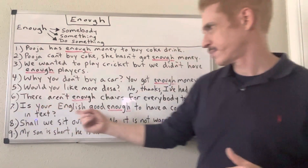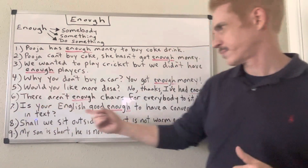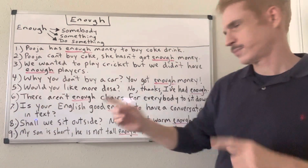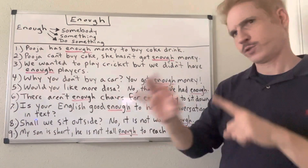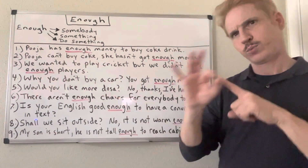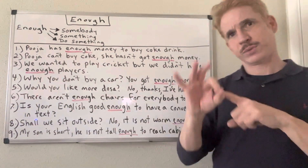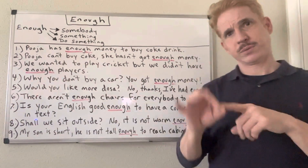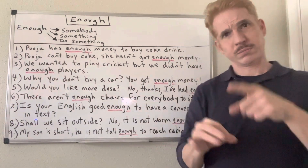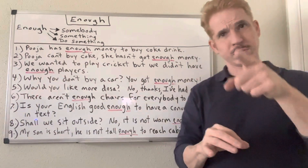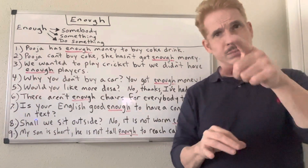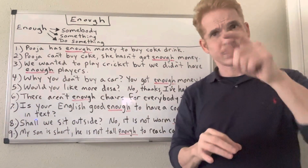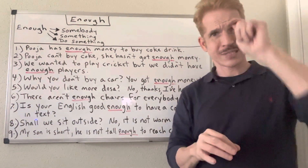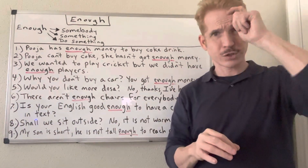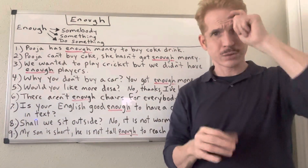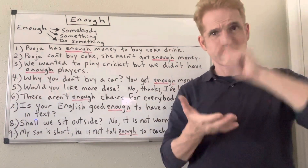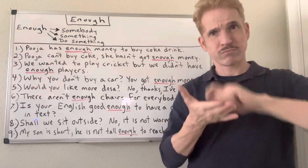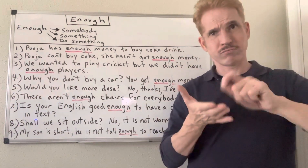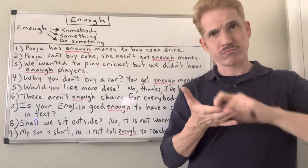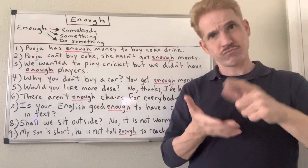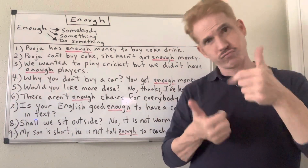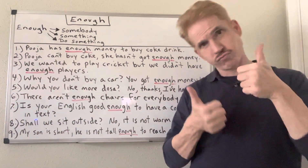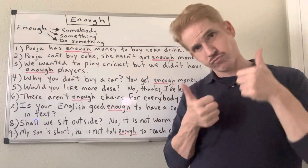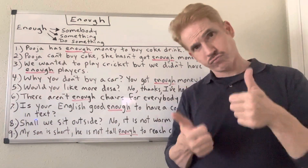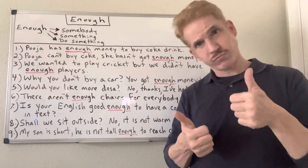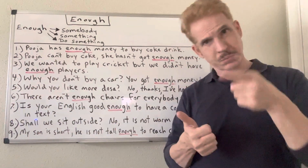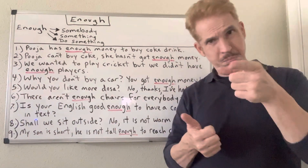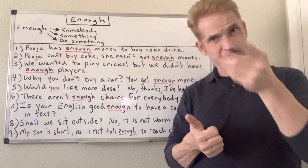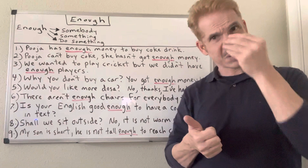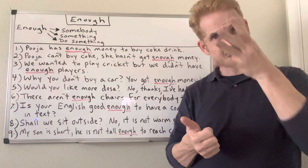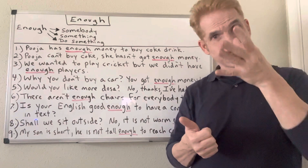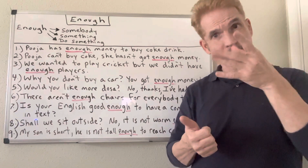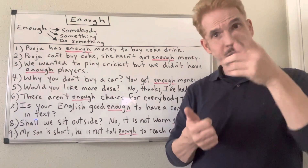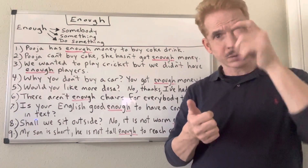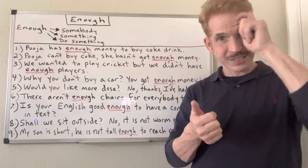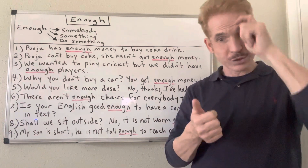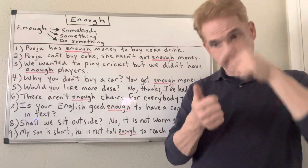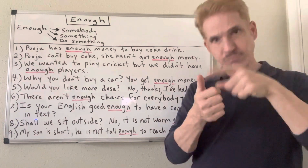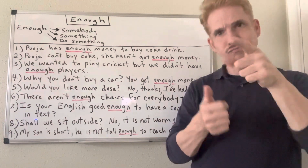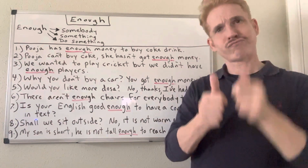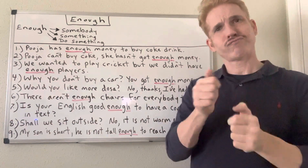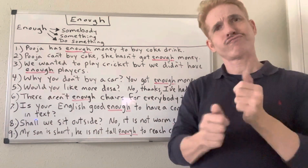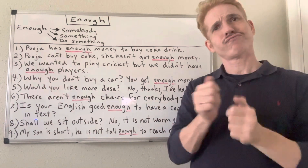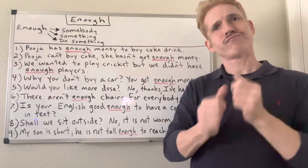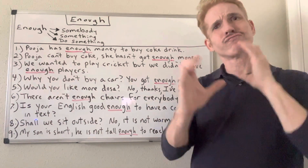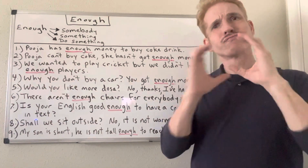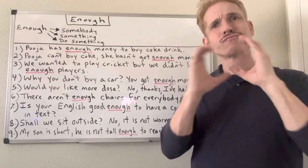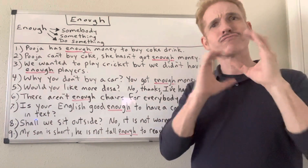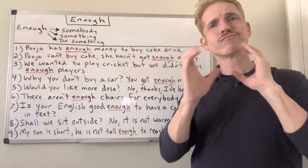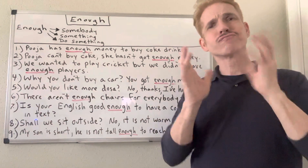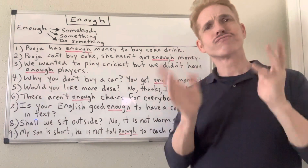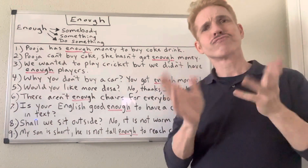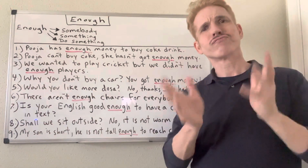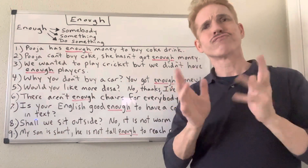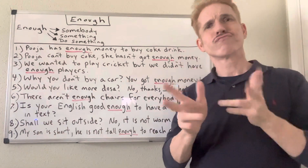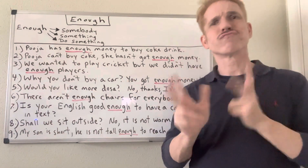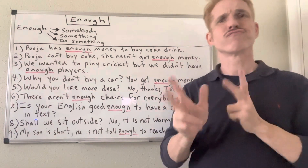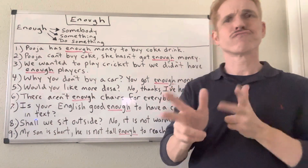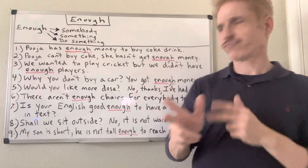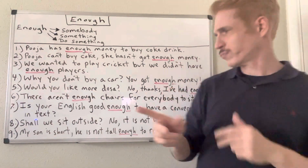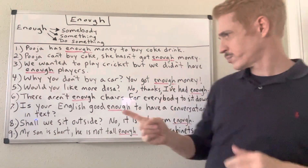be found. And then, of course, when legal, they set it up that you have to add a copy there. Legal